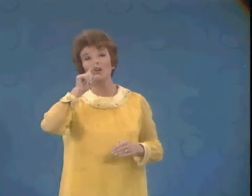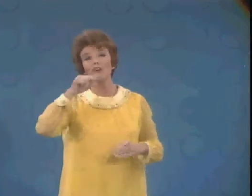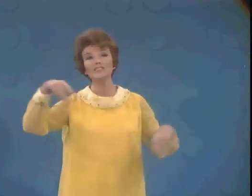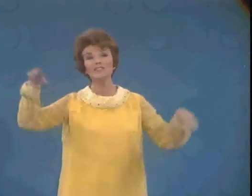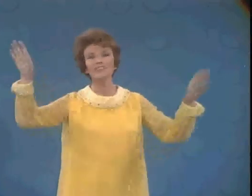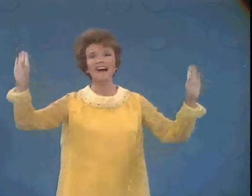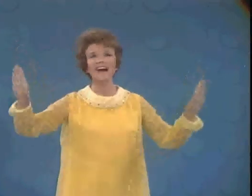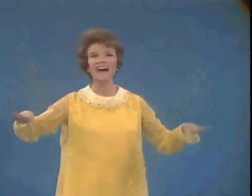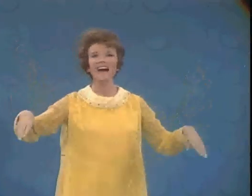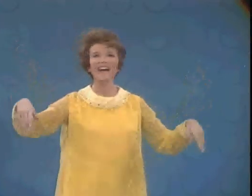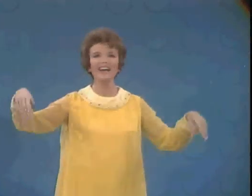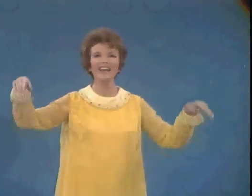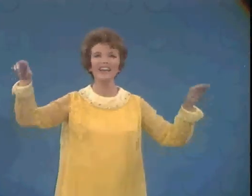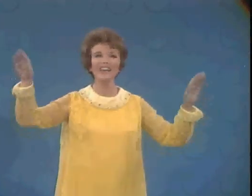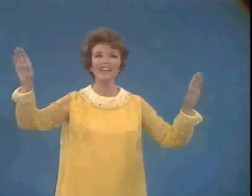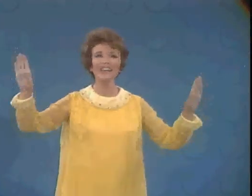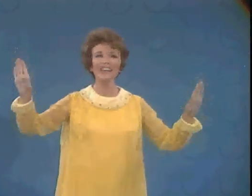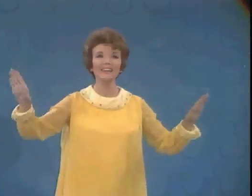bluebirds fly,